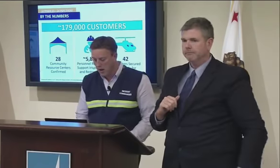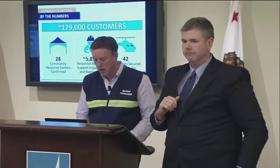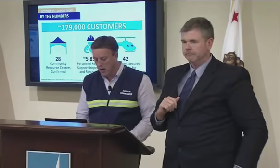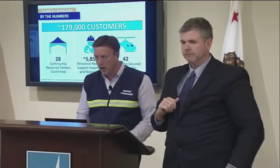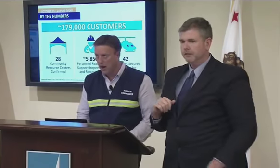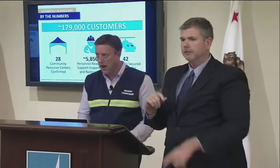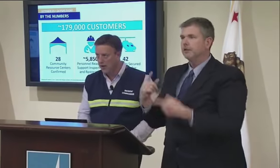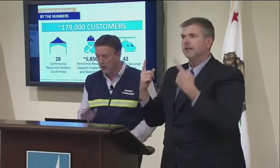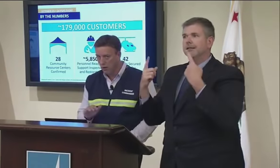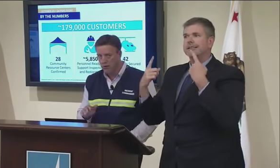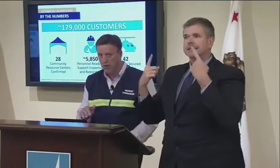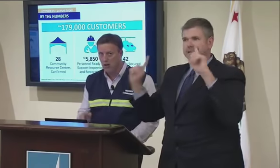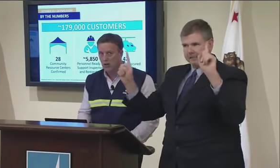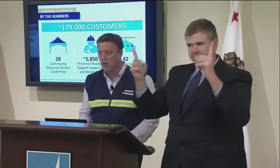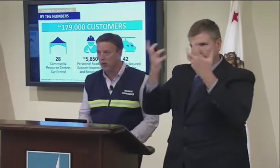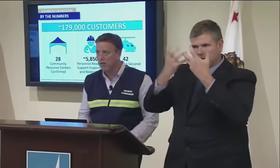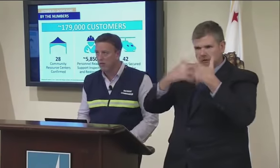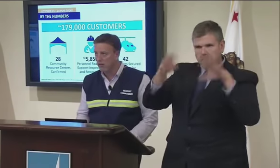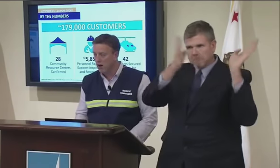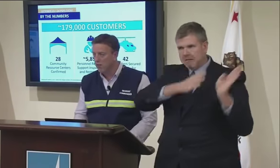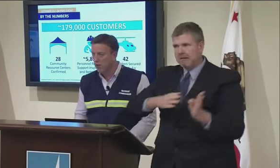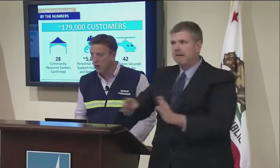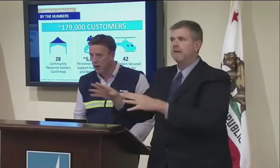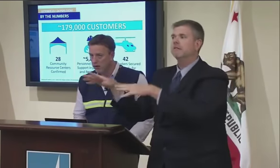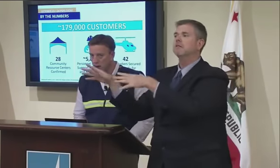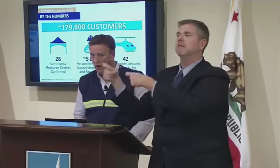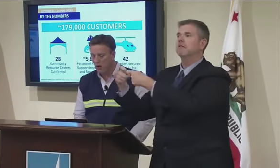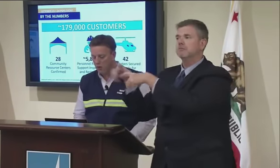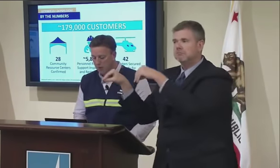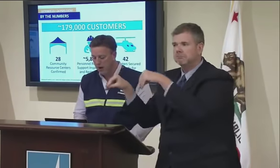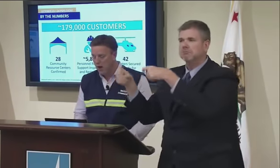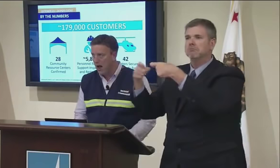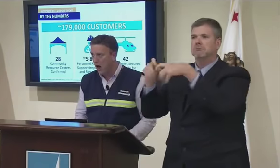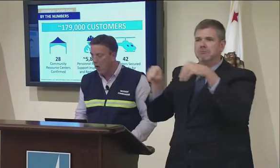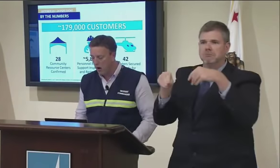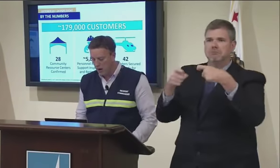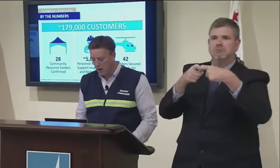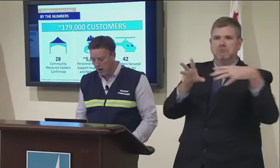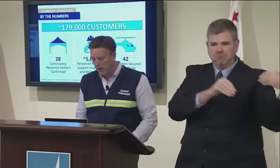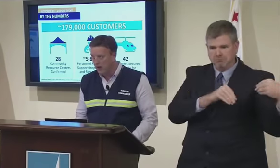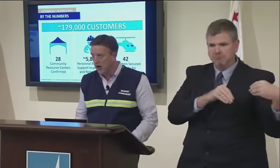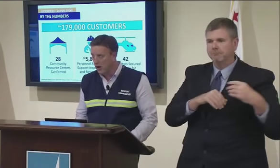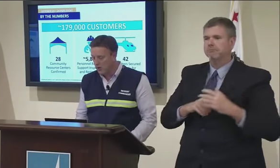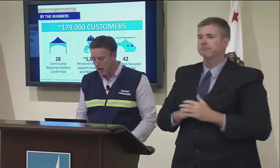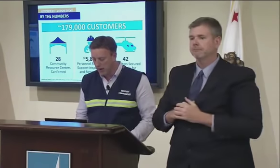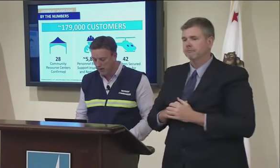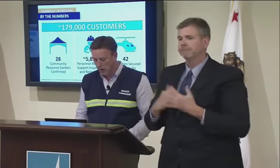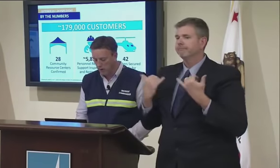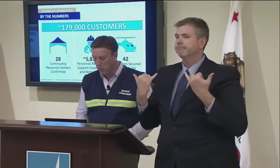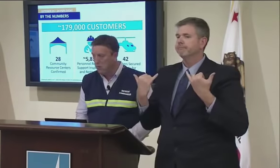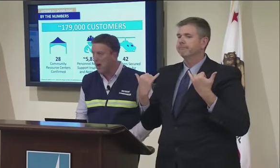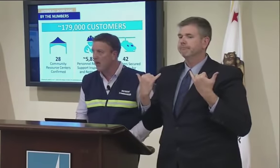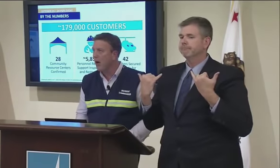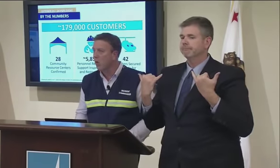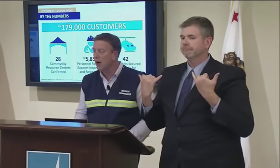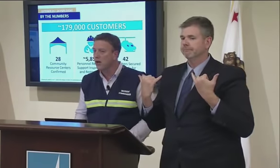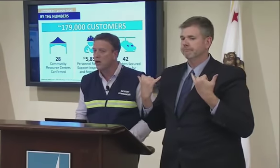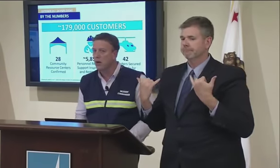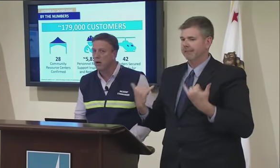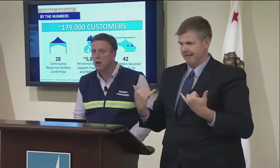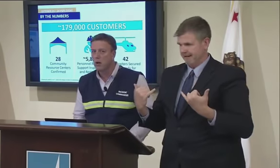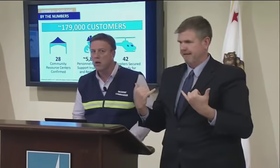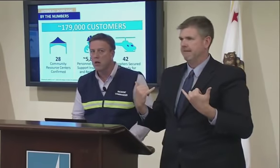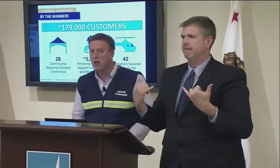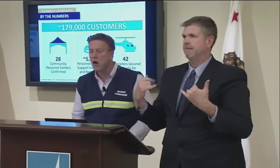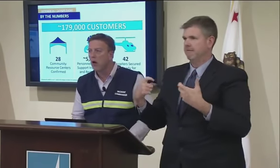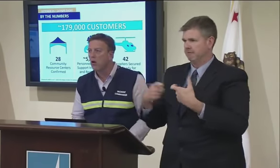plan, and those sections of the Sierra Foothills and the North Bay are now de-energized and will remain that way